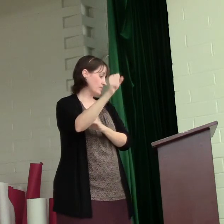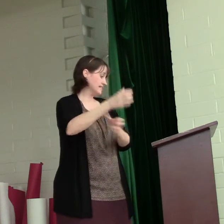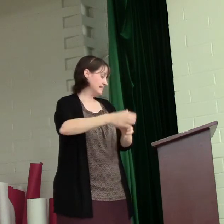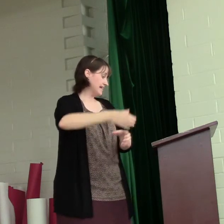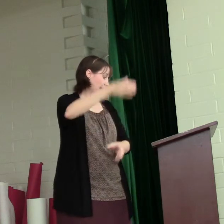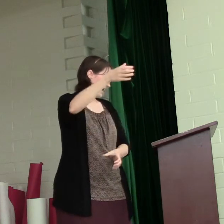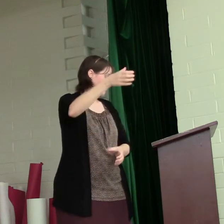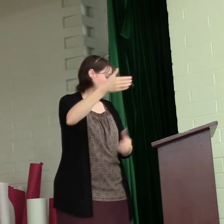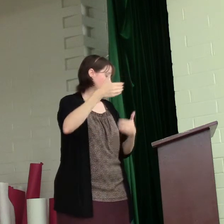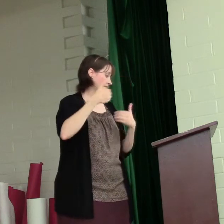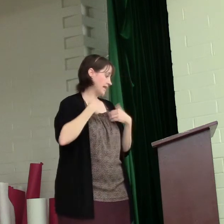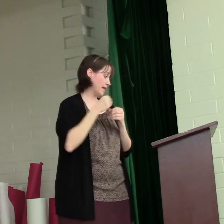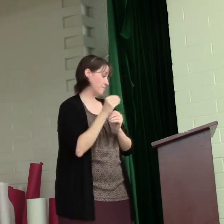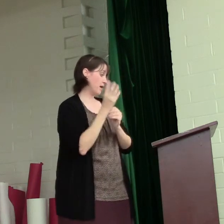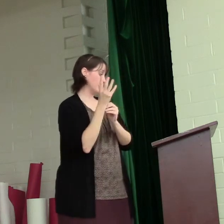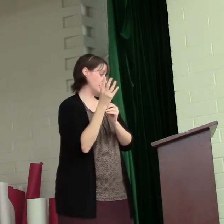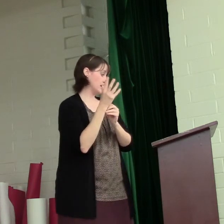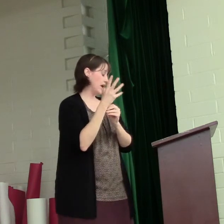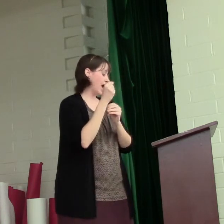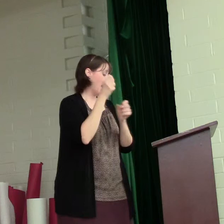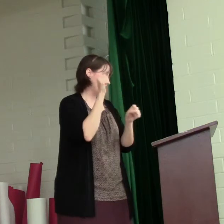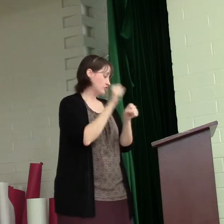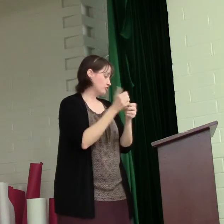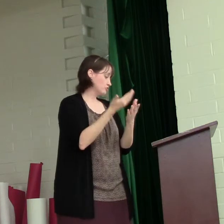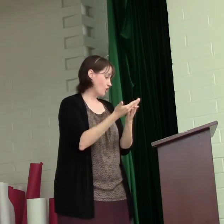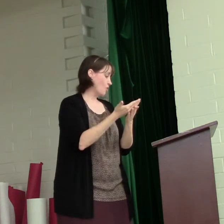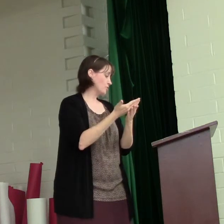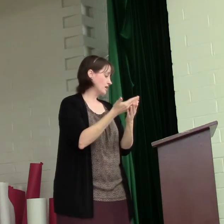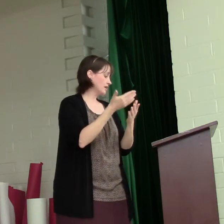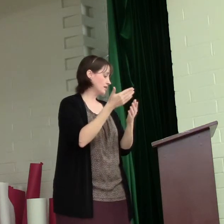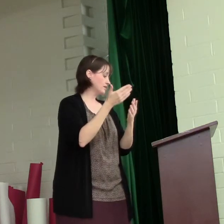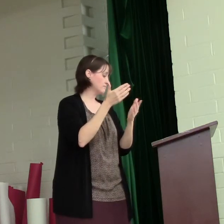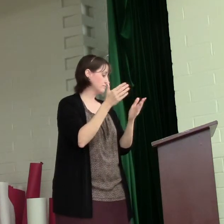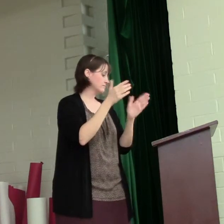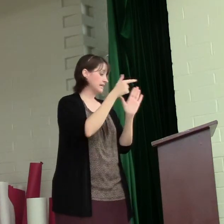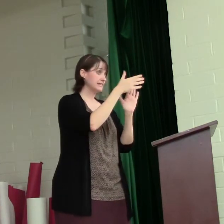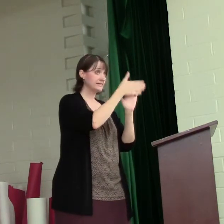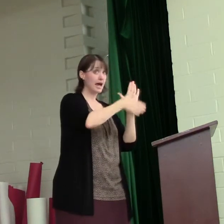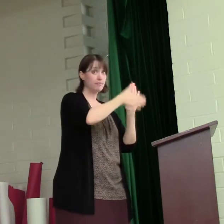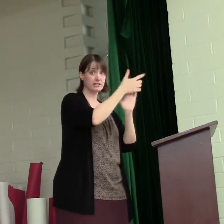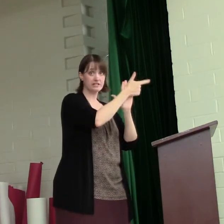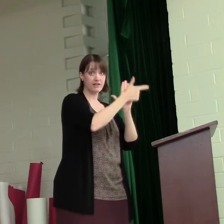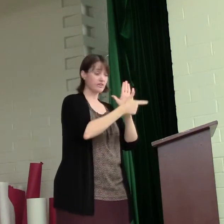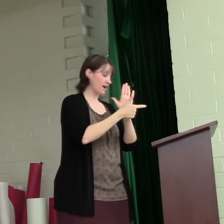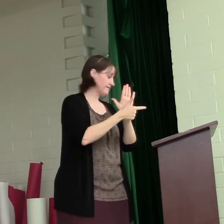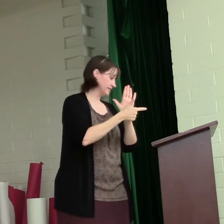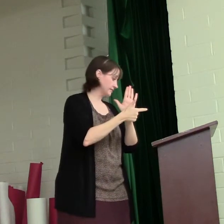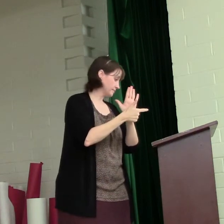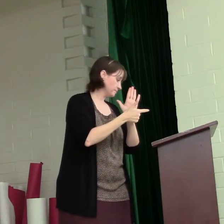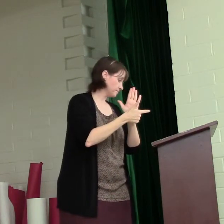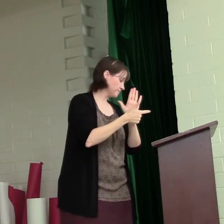Aaron's staff that had budded, and the stone tablets of the covenant.